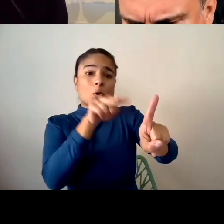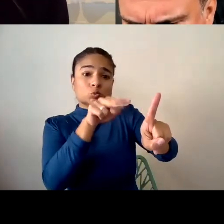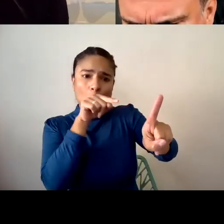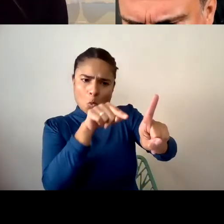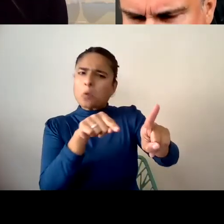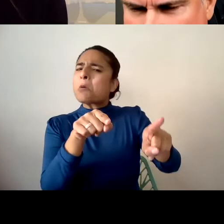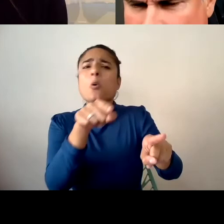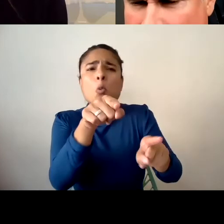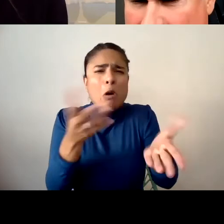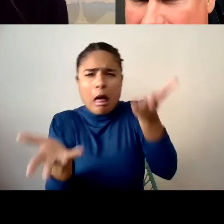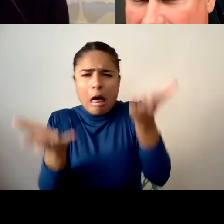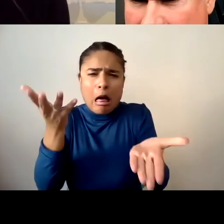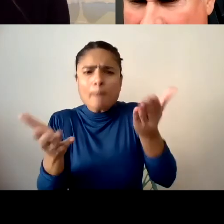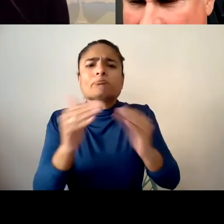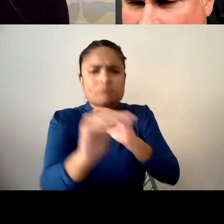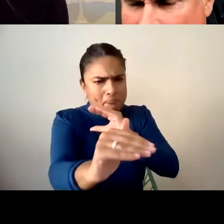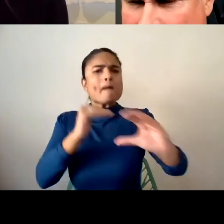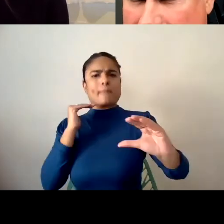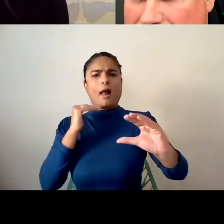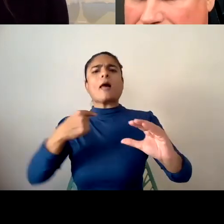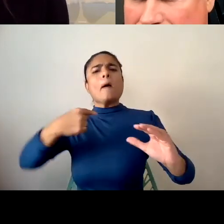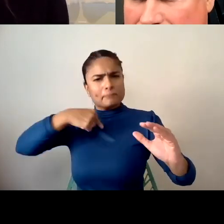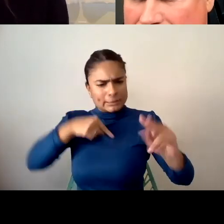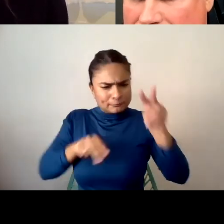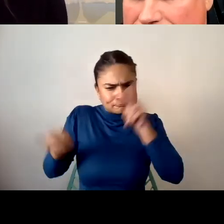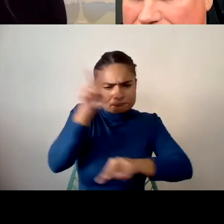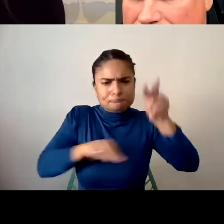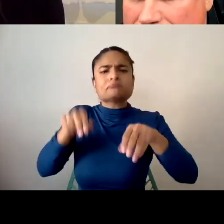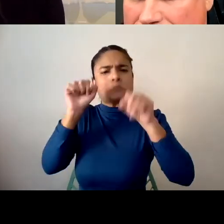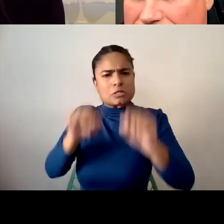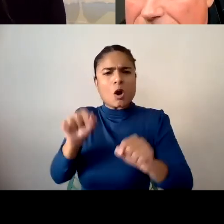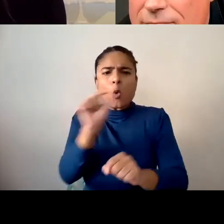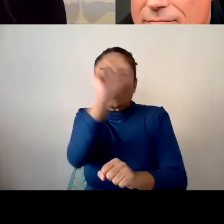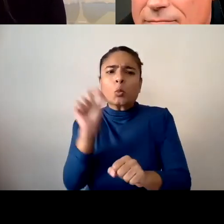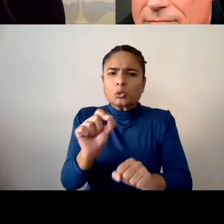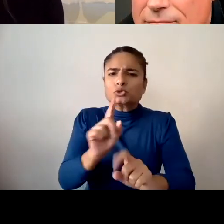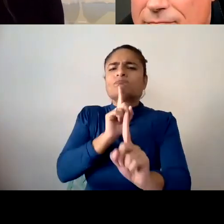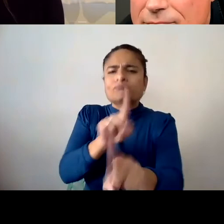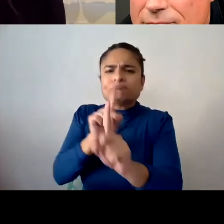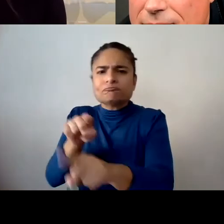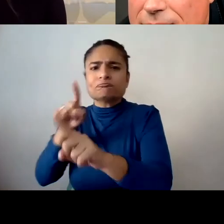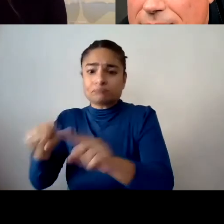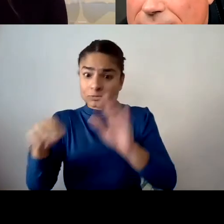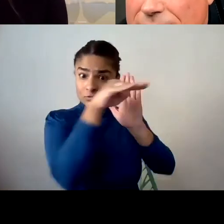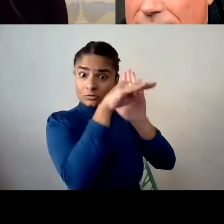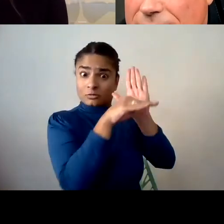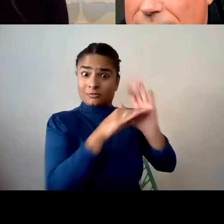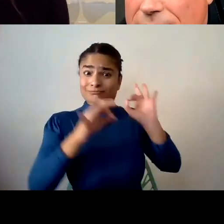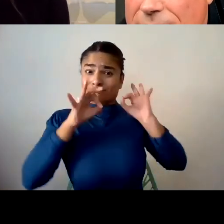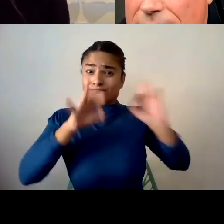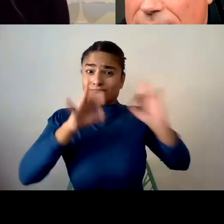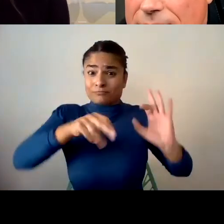a mentor who might be willing, who is already accredited or pre-accredited international sign